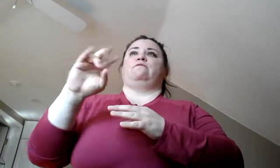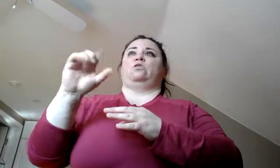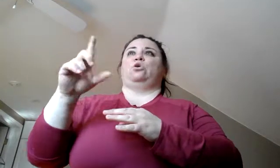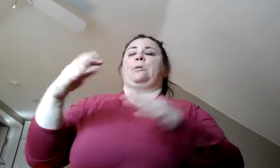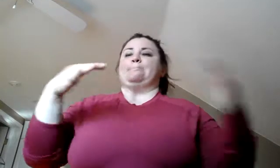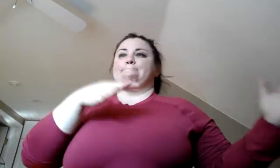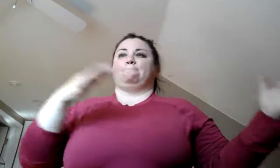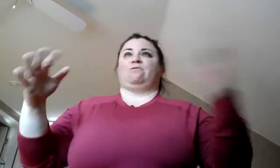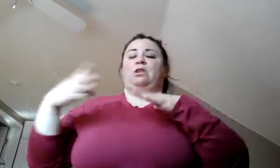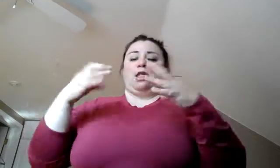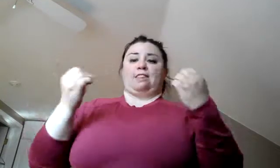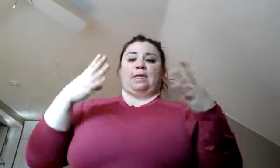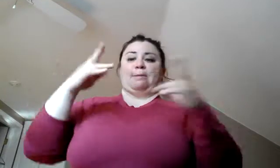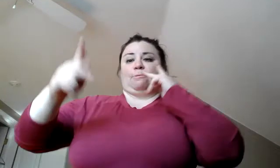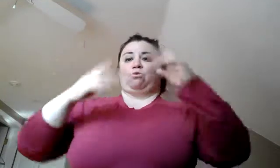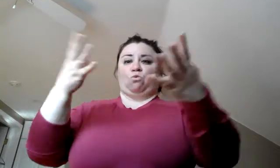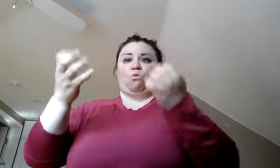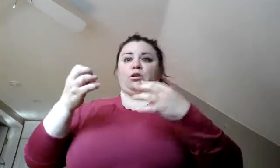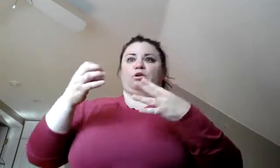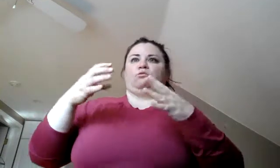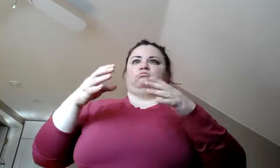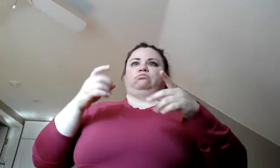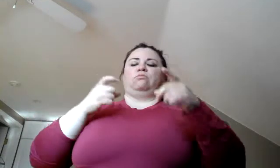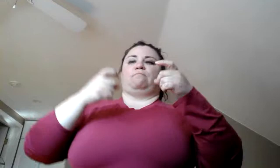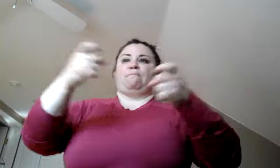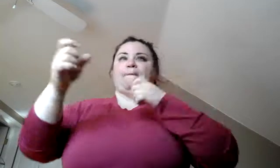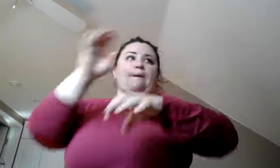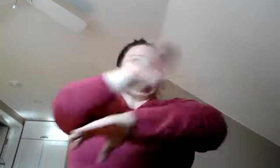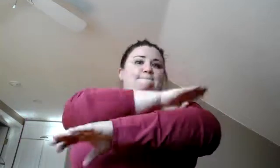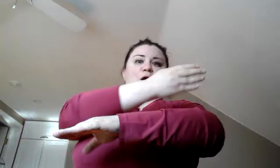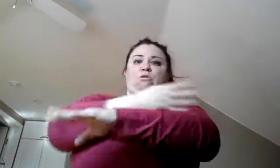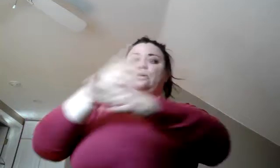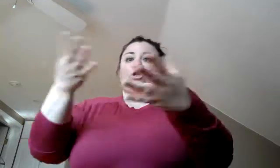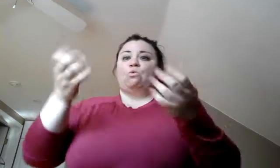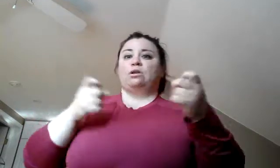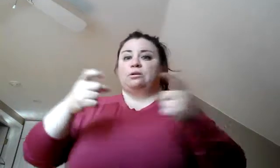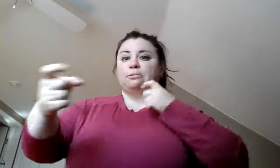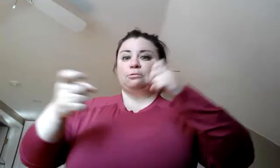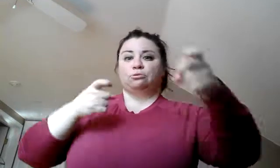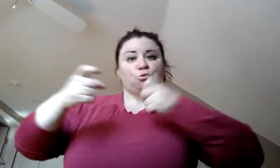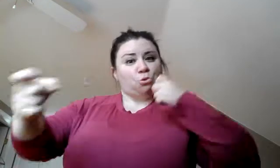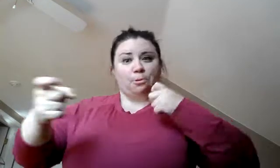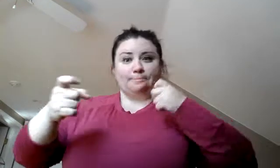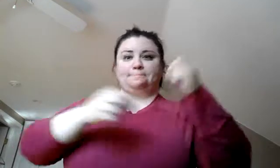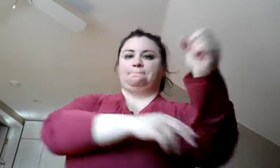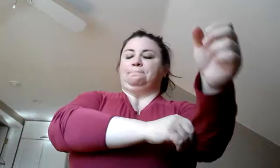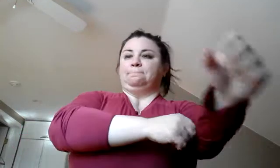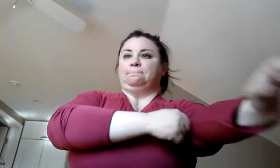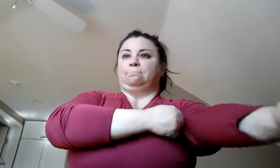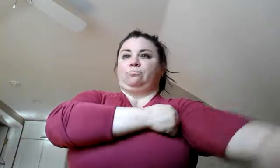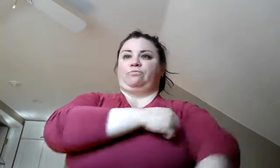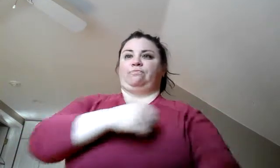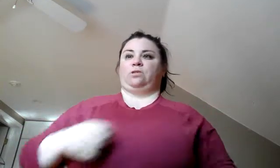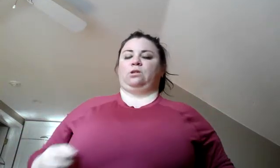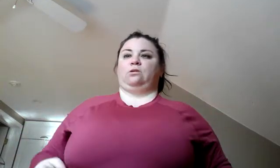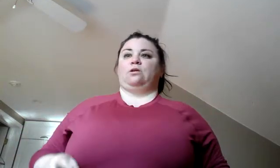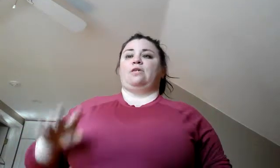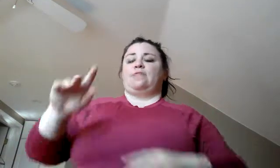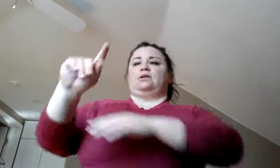for power. They have a lot of, I can't go into the politics of Afghanistan too much, but eventually the Taliban